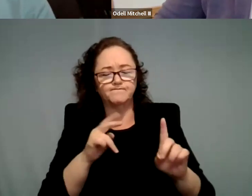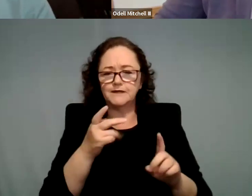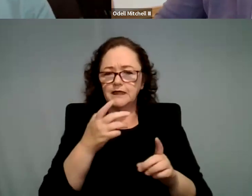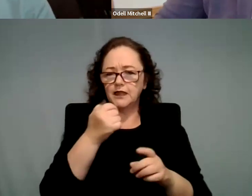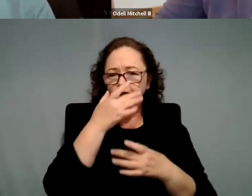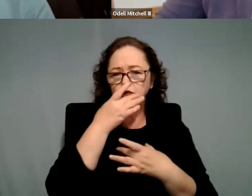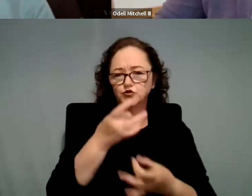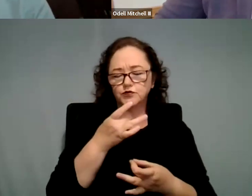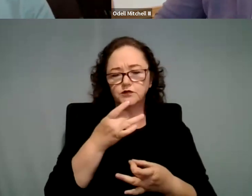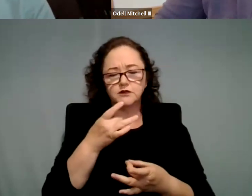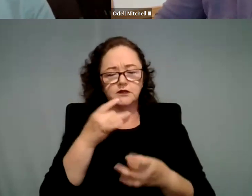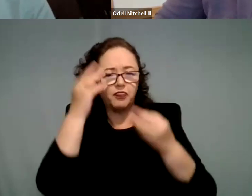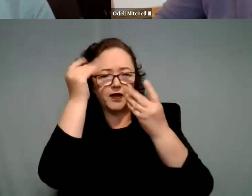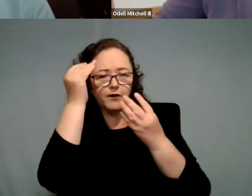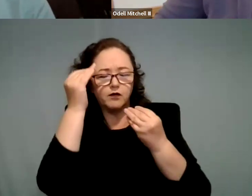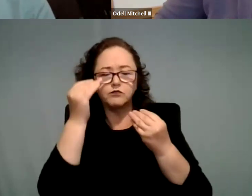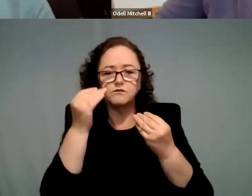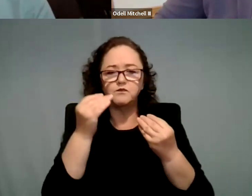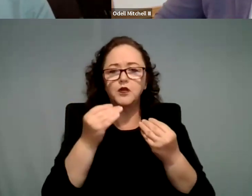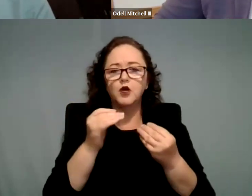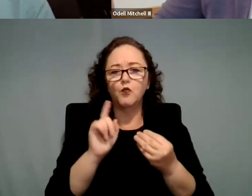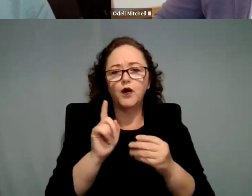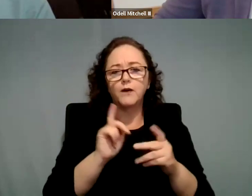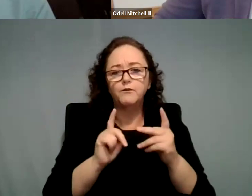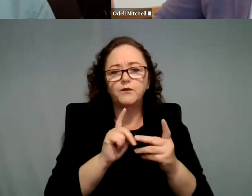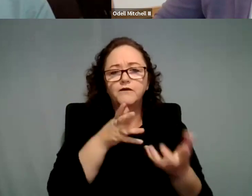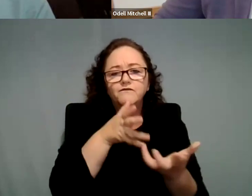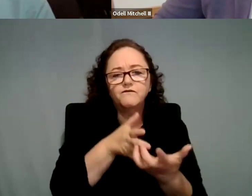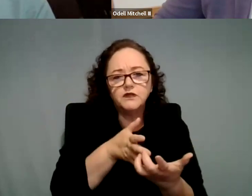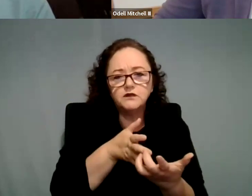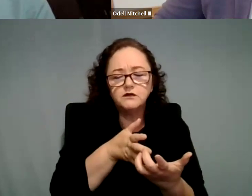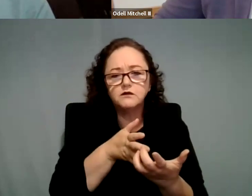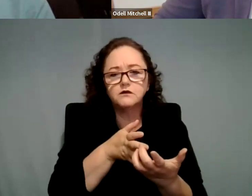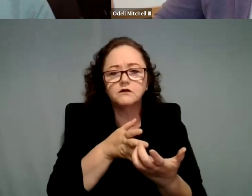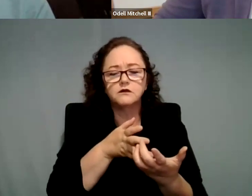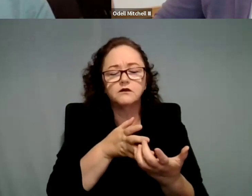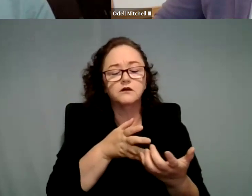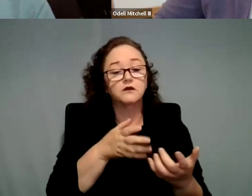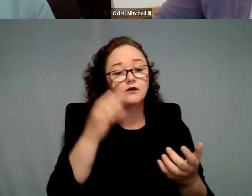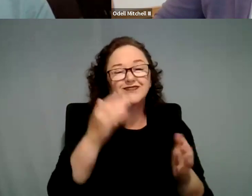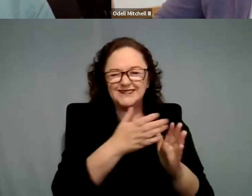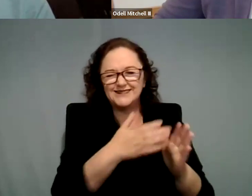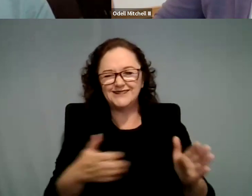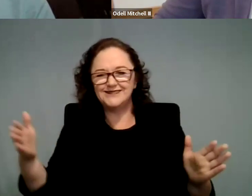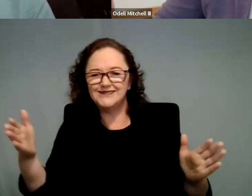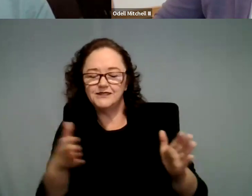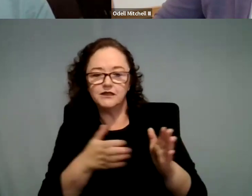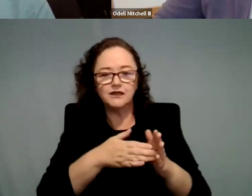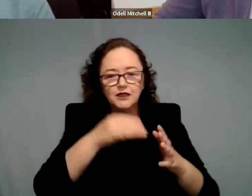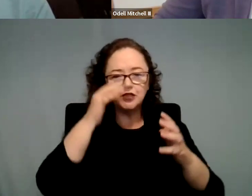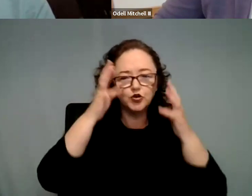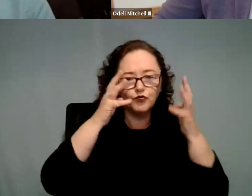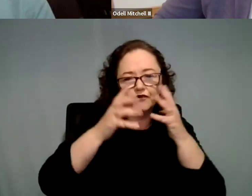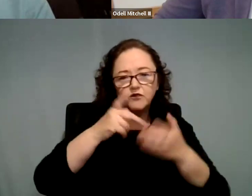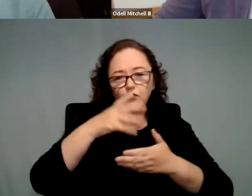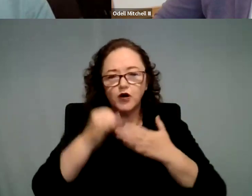folks to be, again, thinking about where they fall on the spectrum of different kinds of creative ventures and projects. So